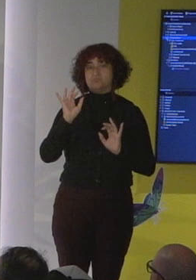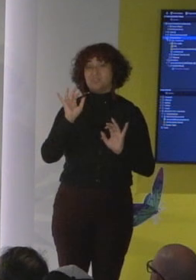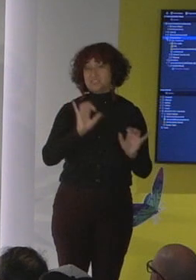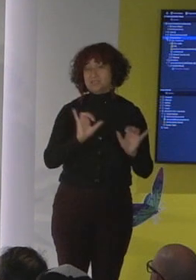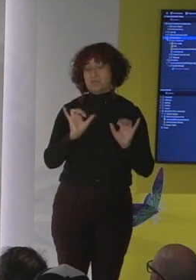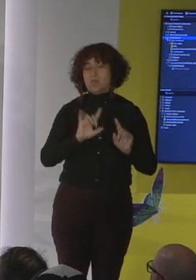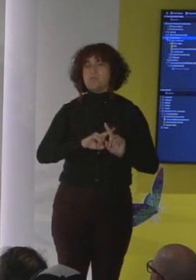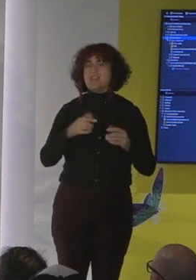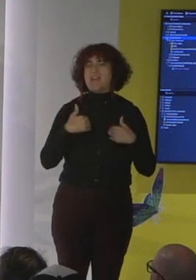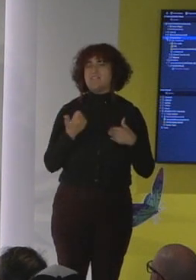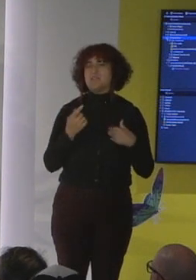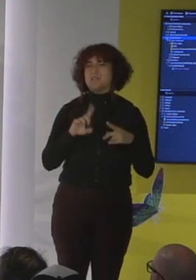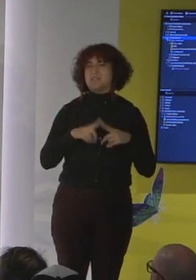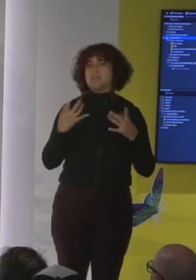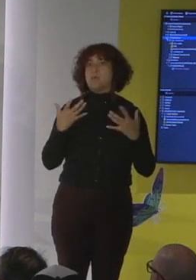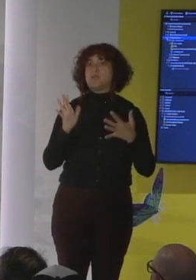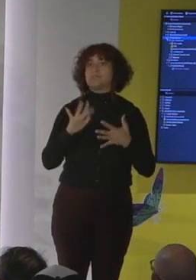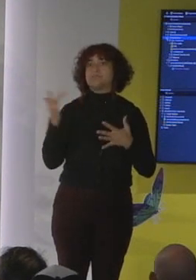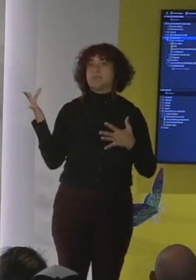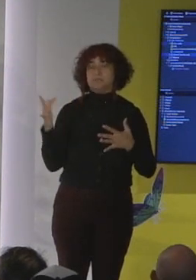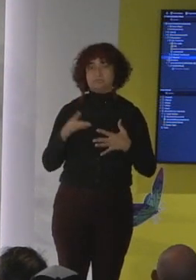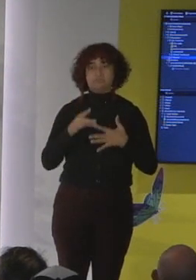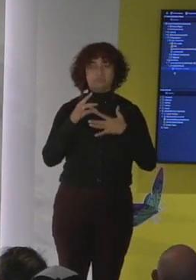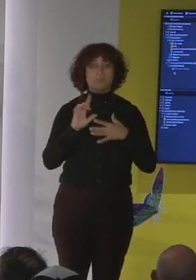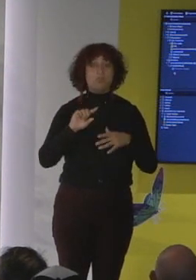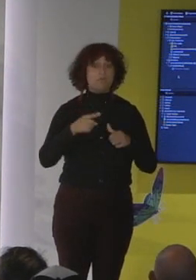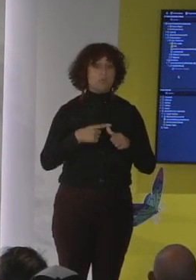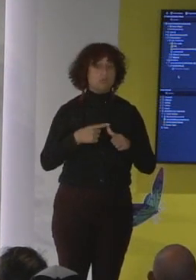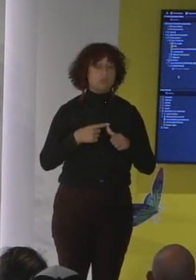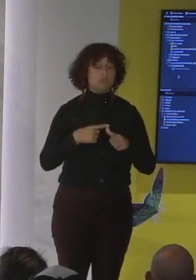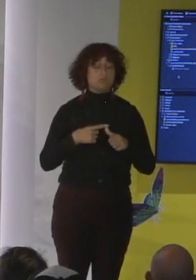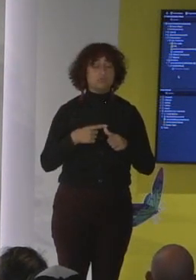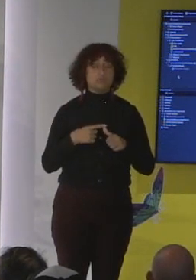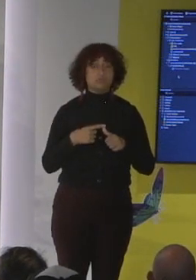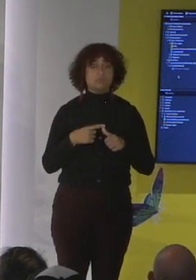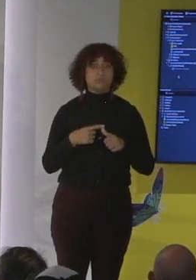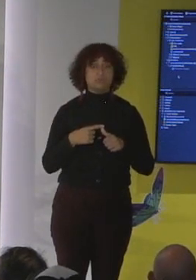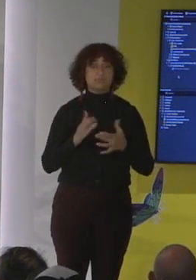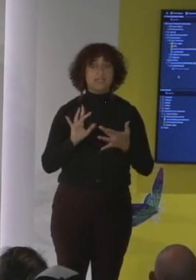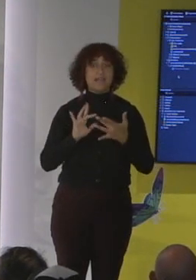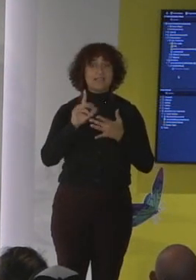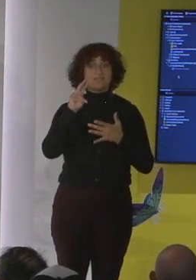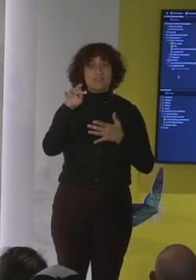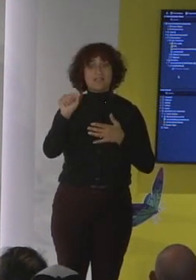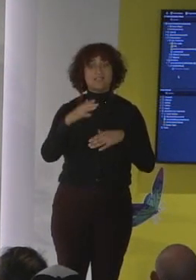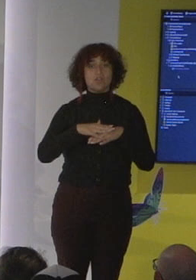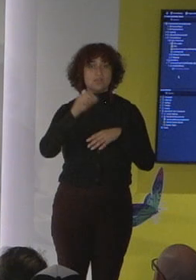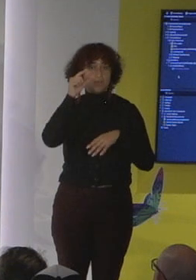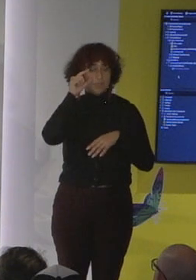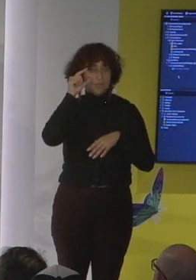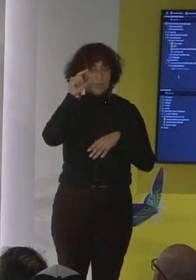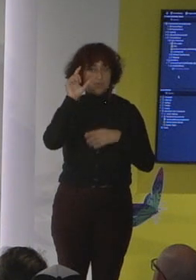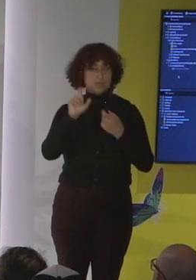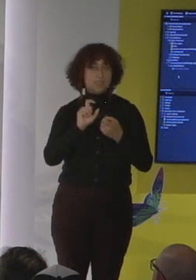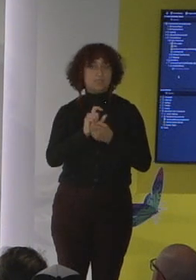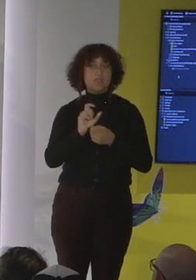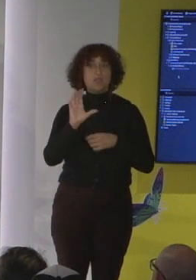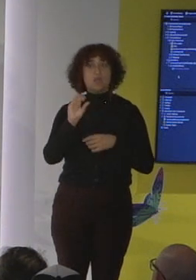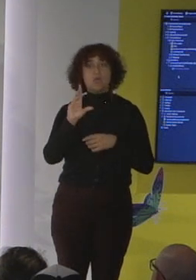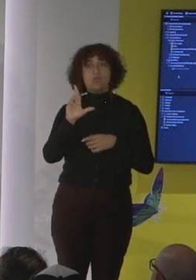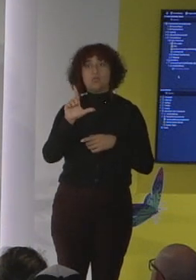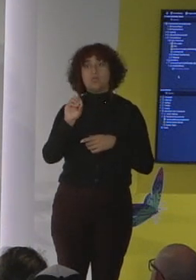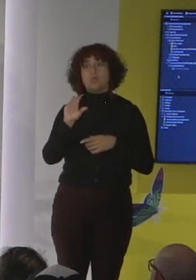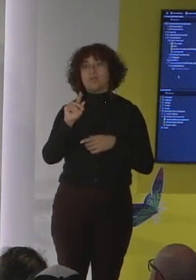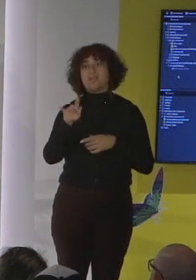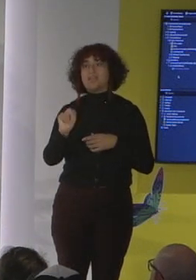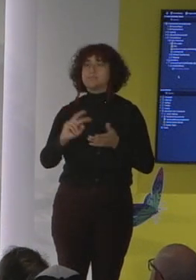some differences that I want to highlight for you. So first of all, connected lenses on spectacles are co-located.